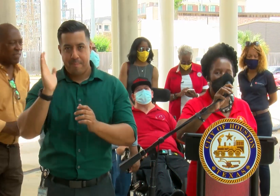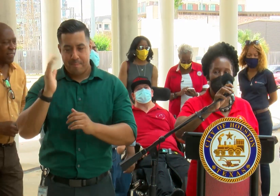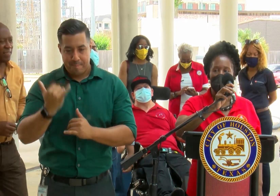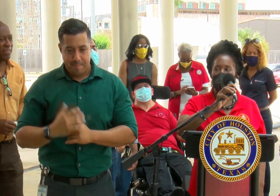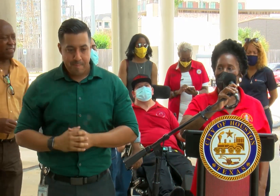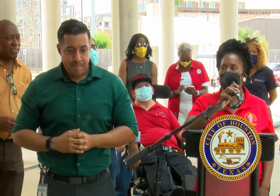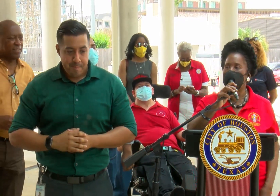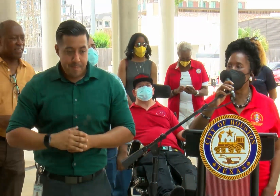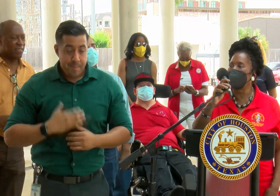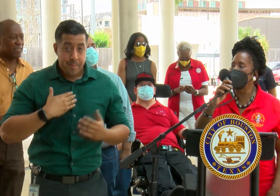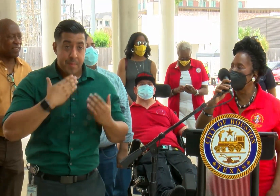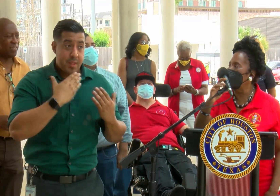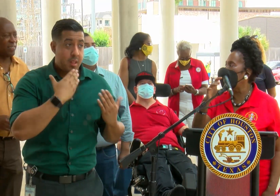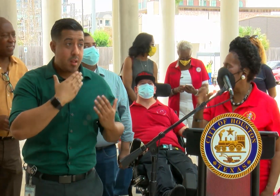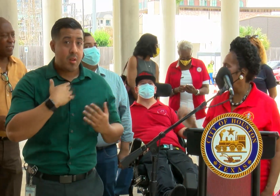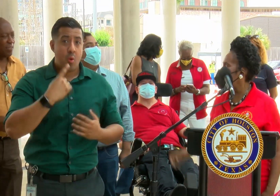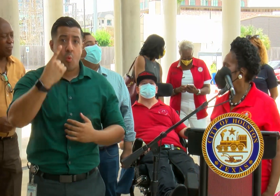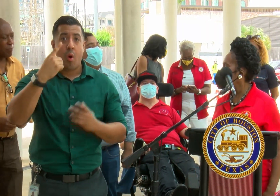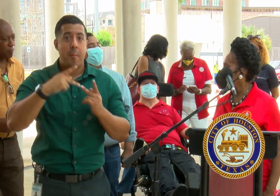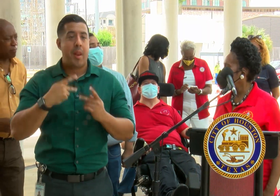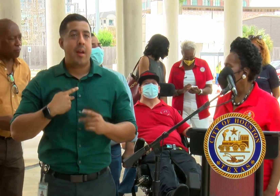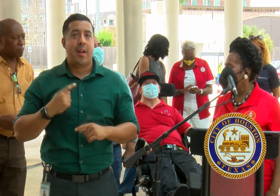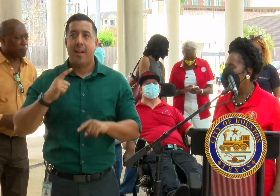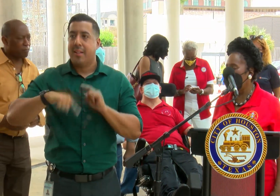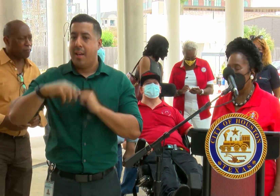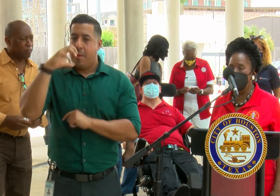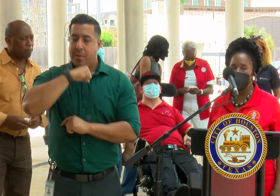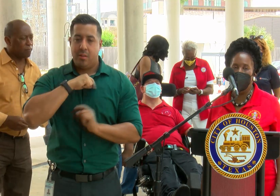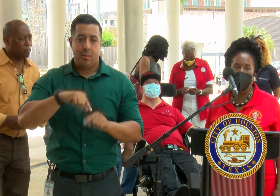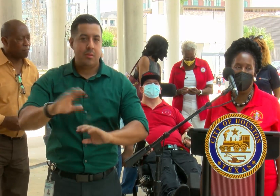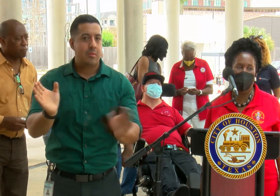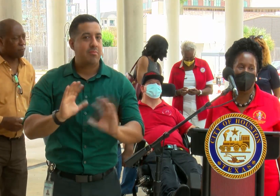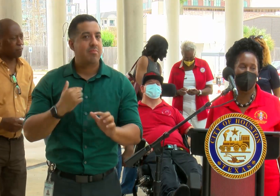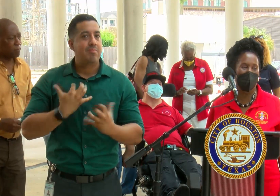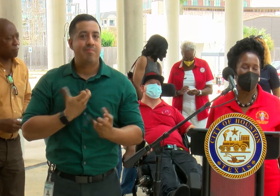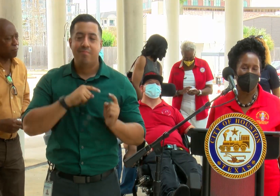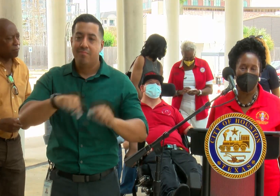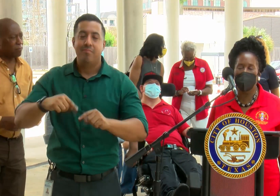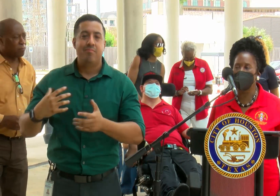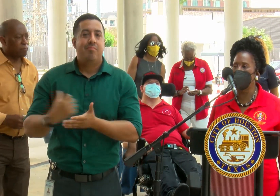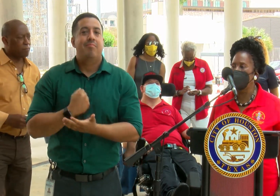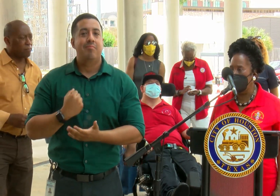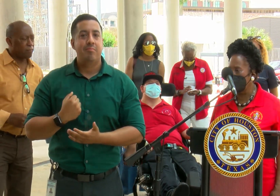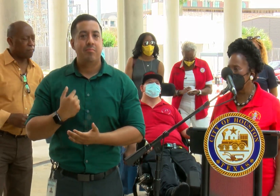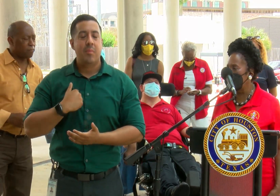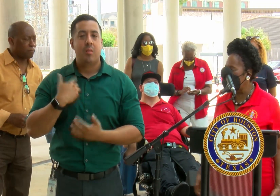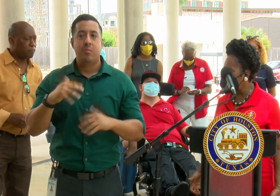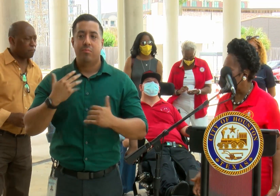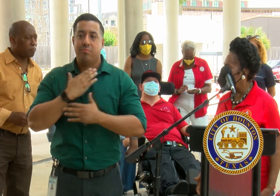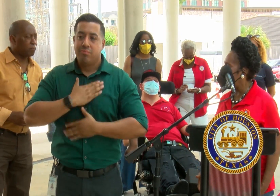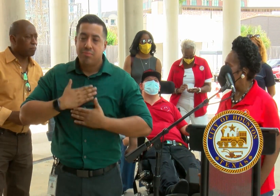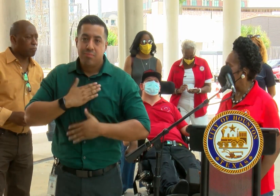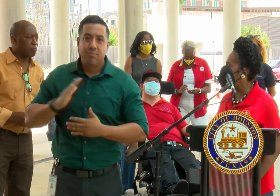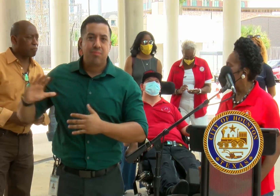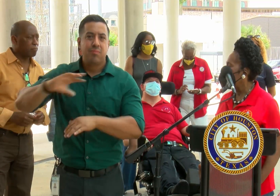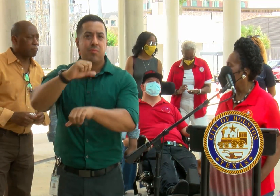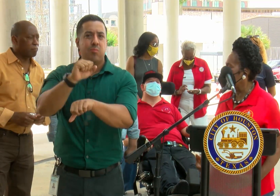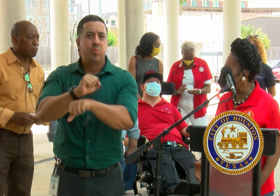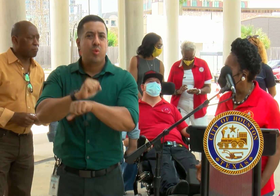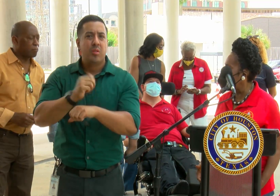Thank you, Mayor. This is a place that I could not miss. I have admired the work of Wes Gray,